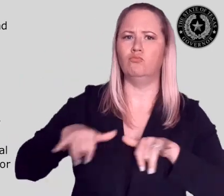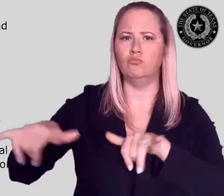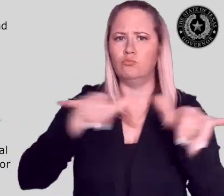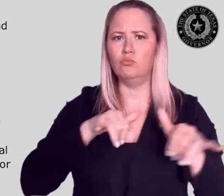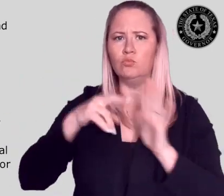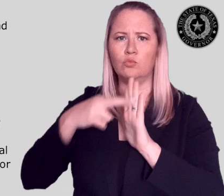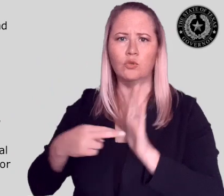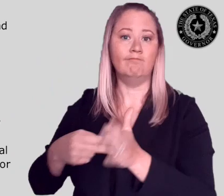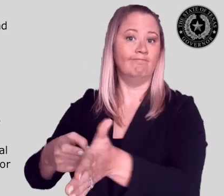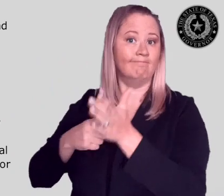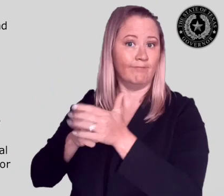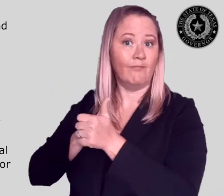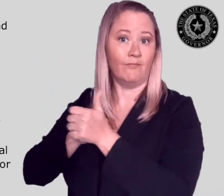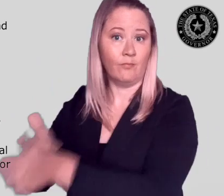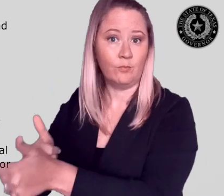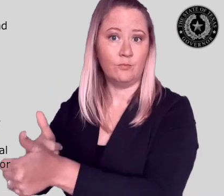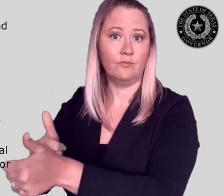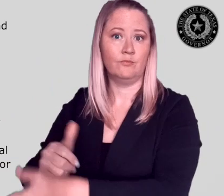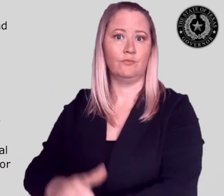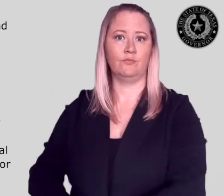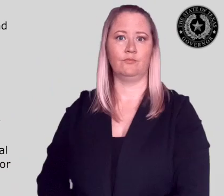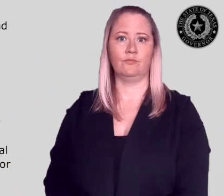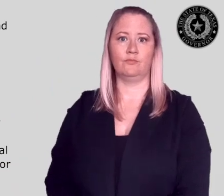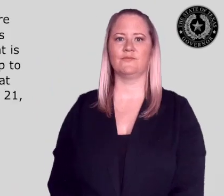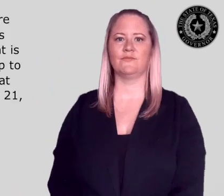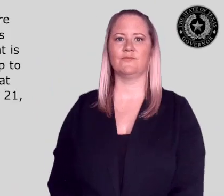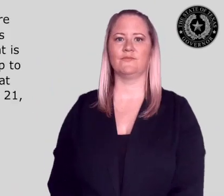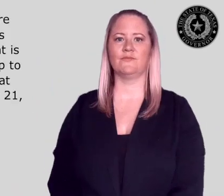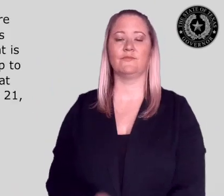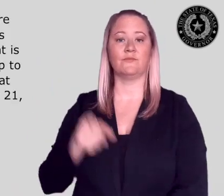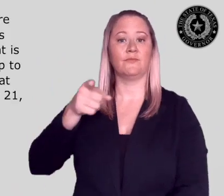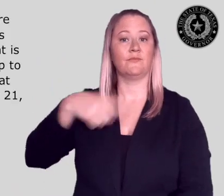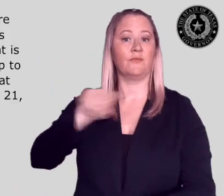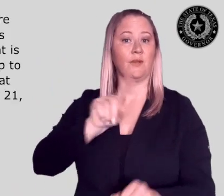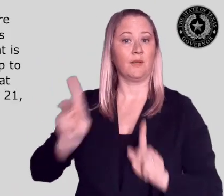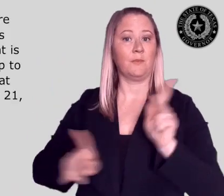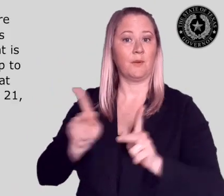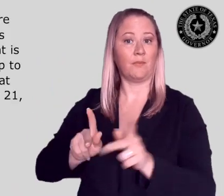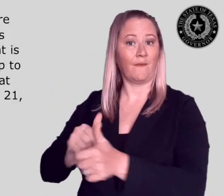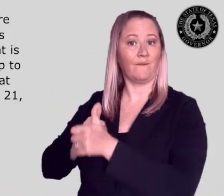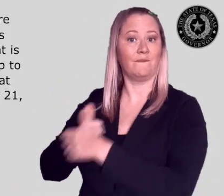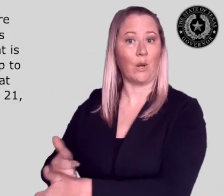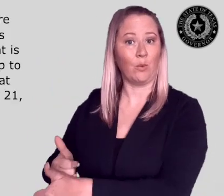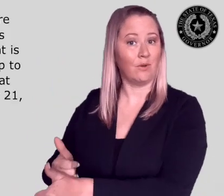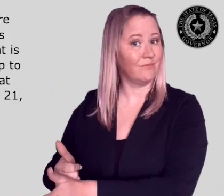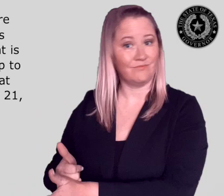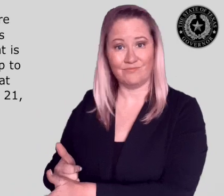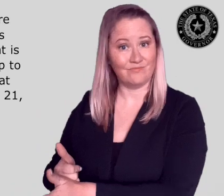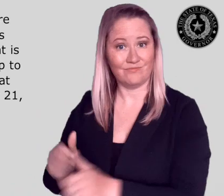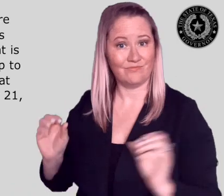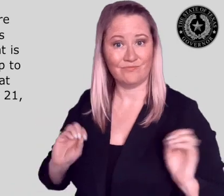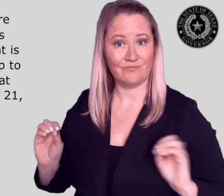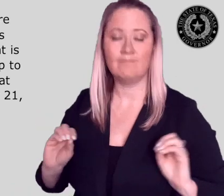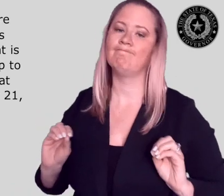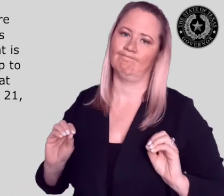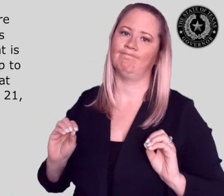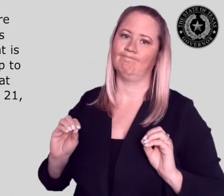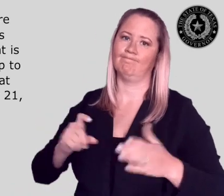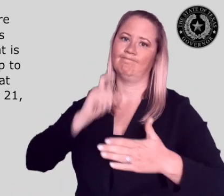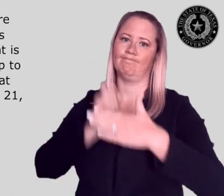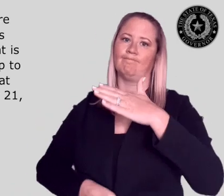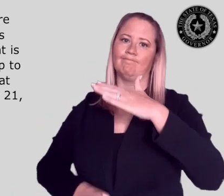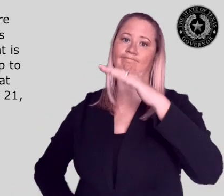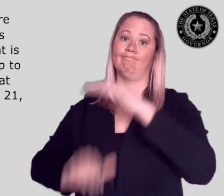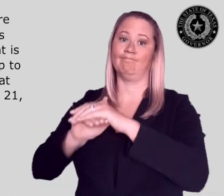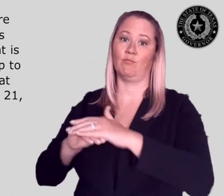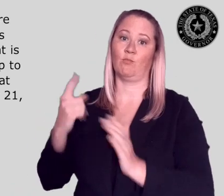requirement by a local governmental entity or official constitutes a failure to comply with this executive order that is subject to a